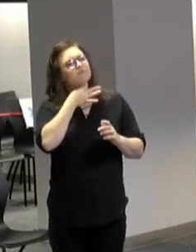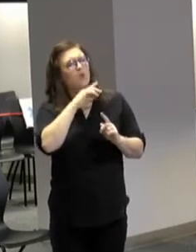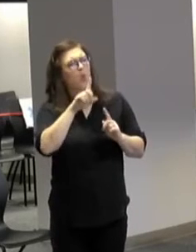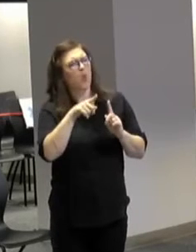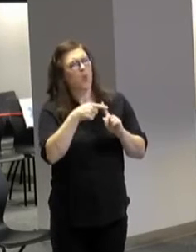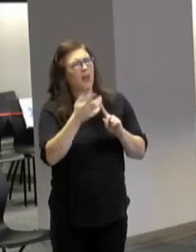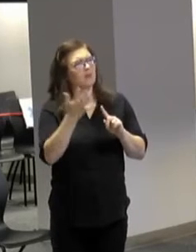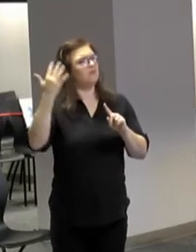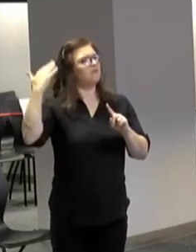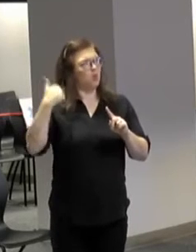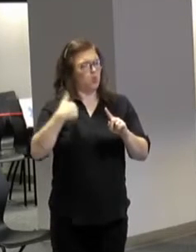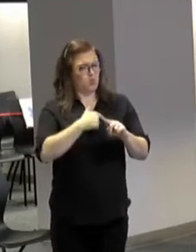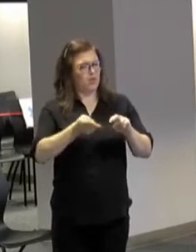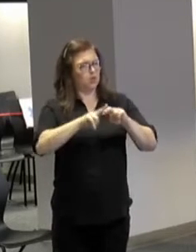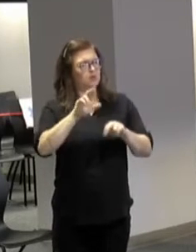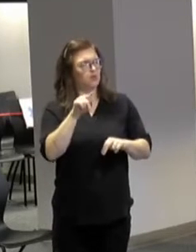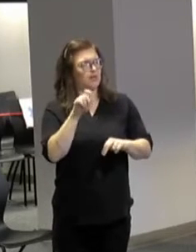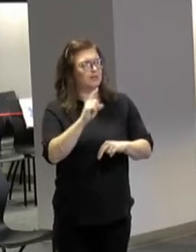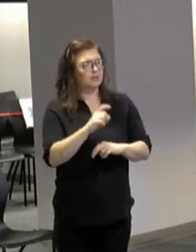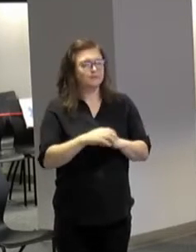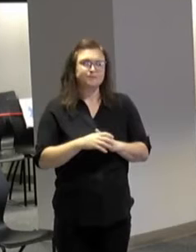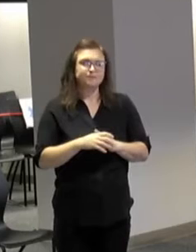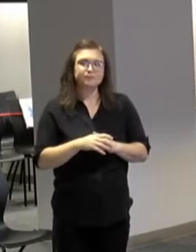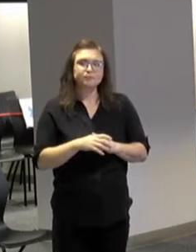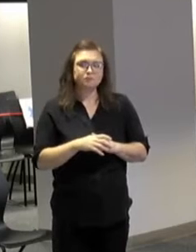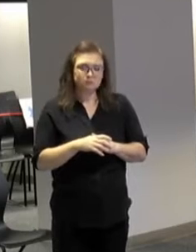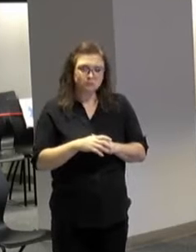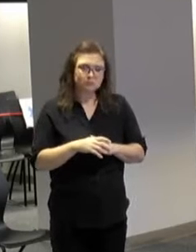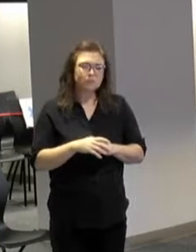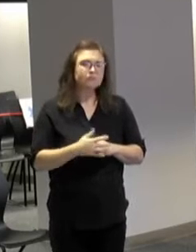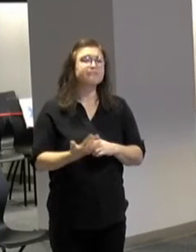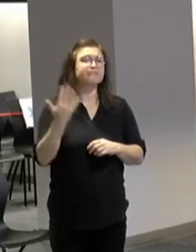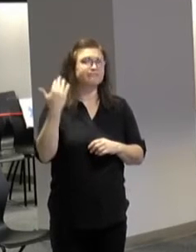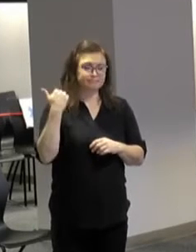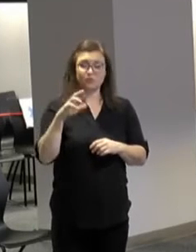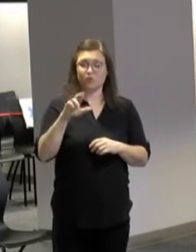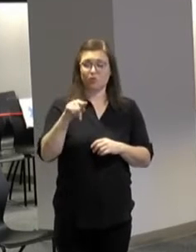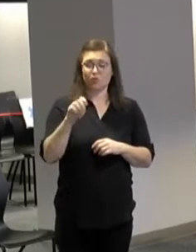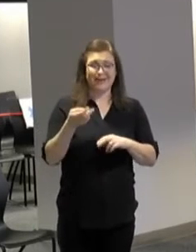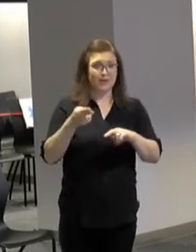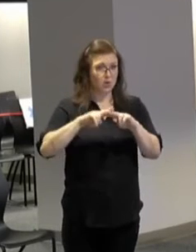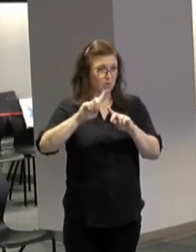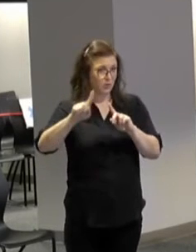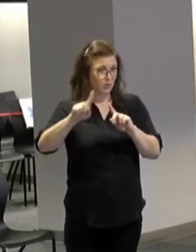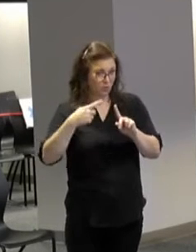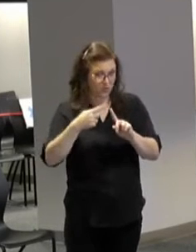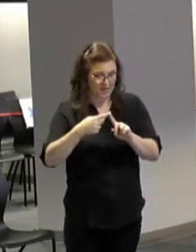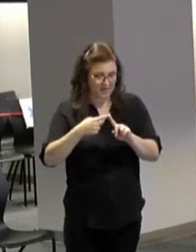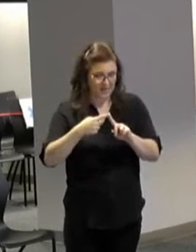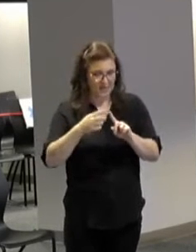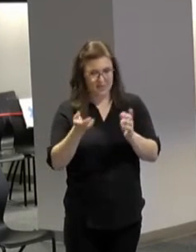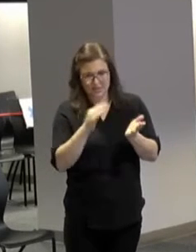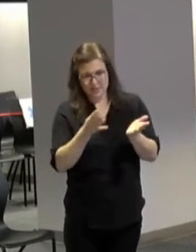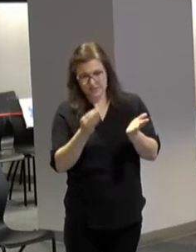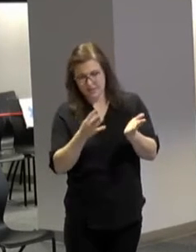increase? So the last time that we had a rate increase was back in